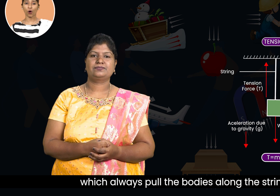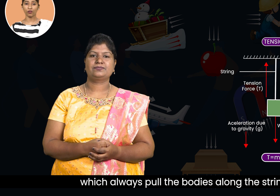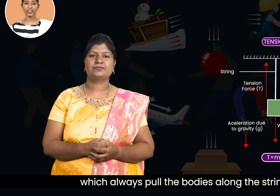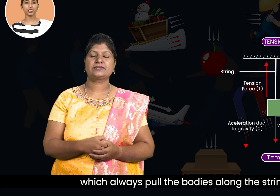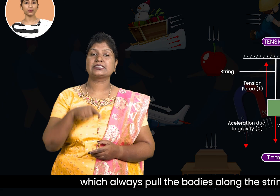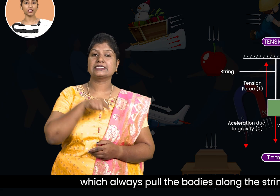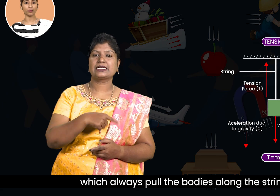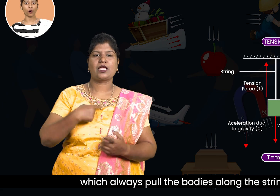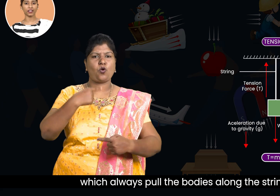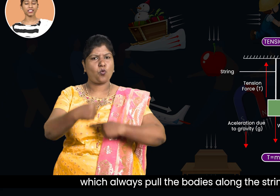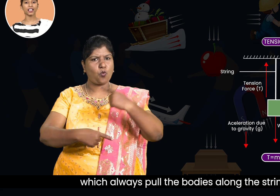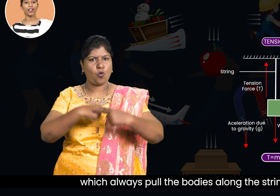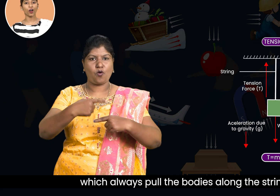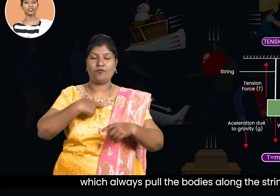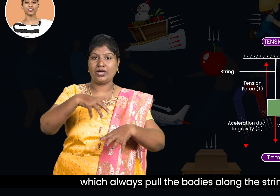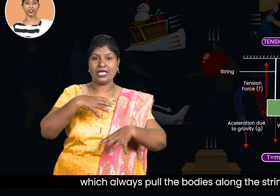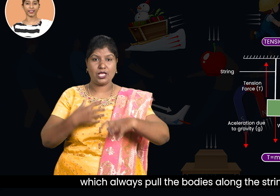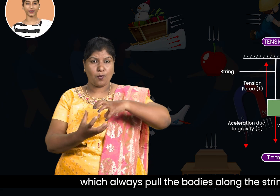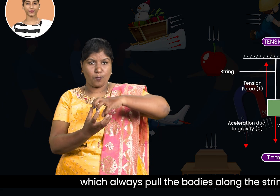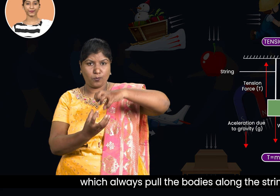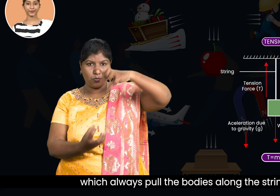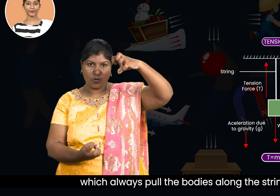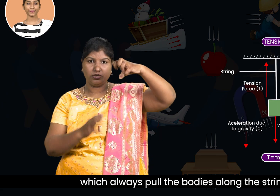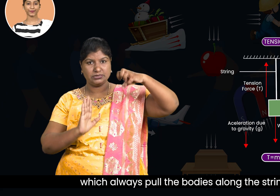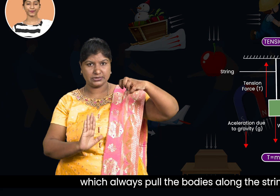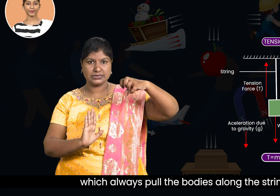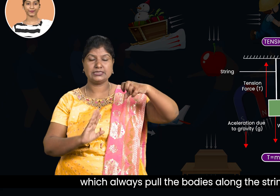which always pull the bodies along the string.